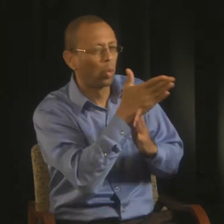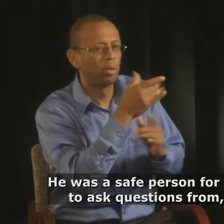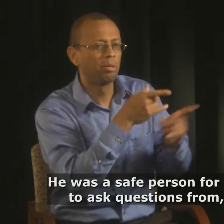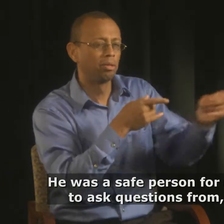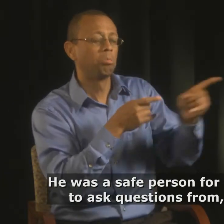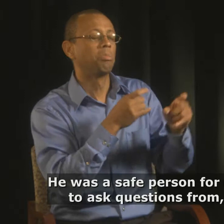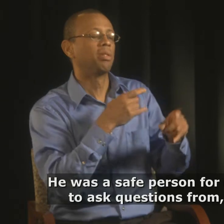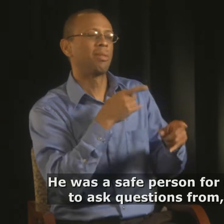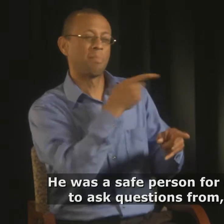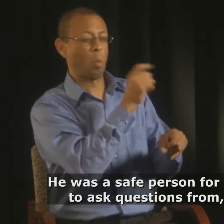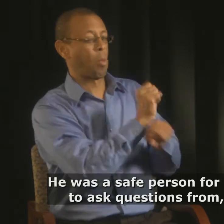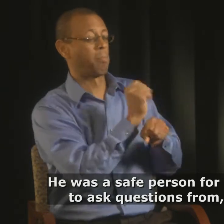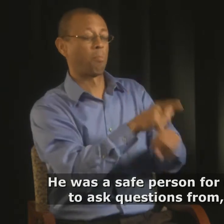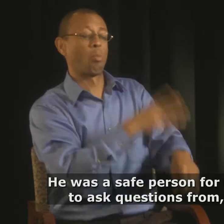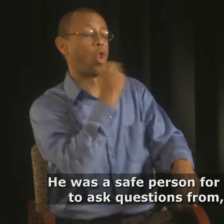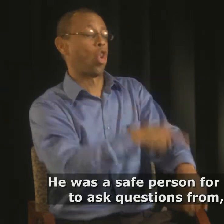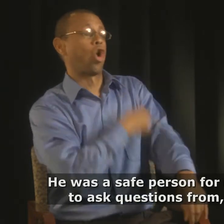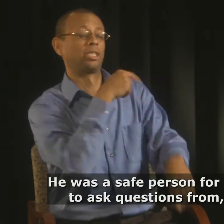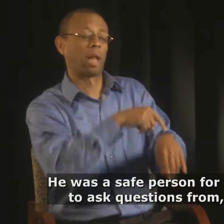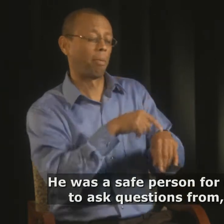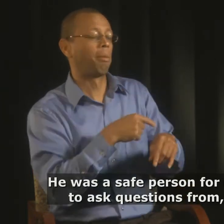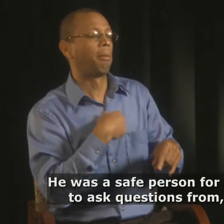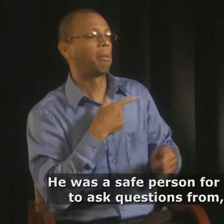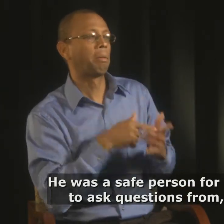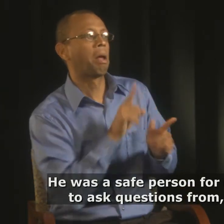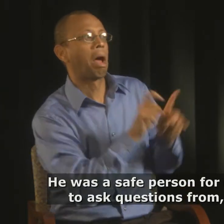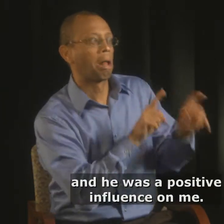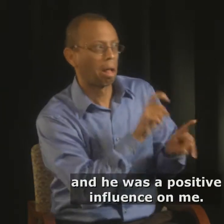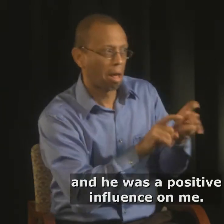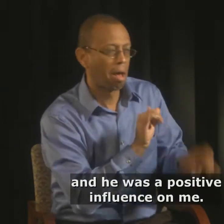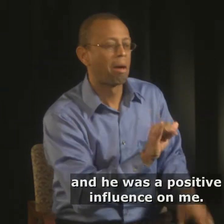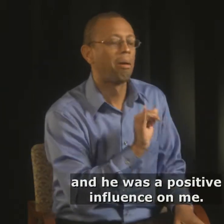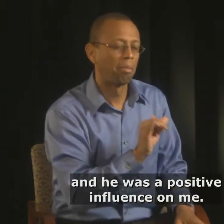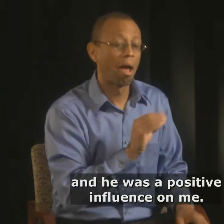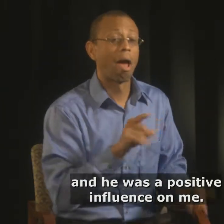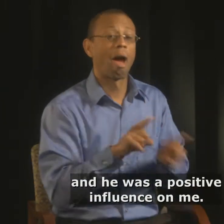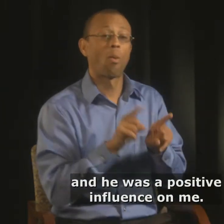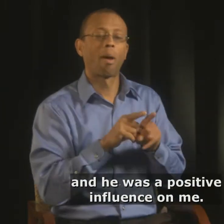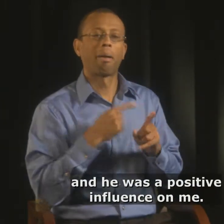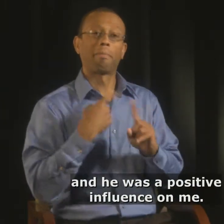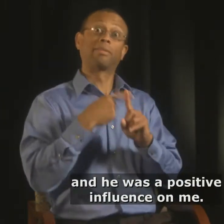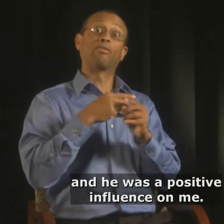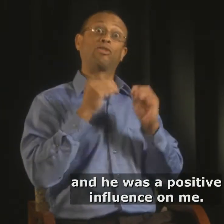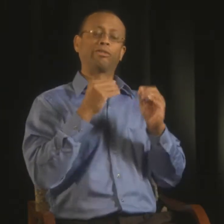was a safe person for me to ask questions from, and he was a positive influence on me.